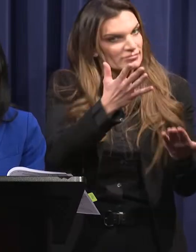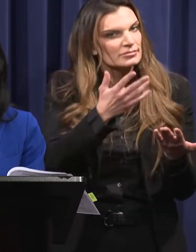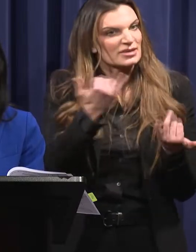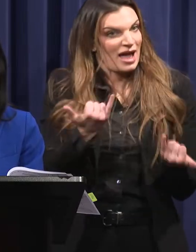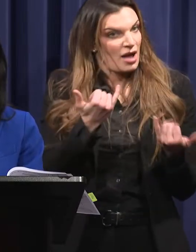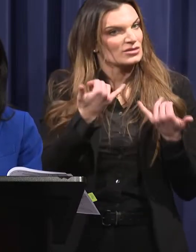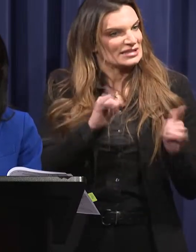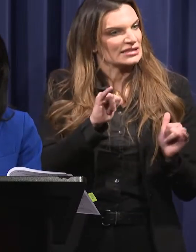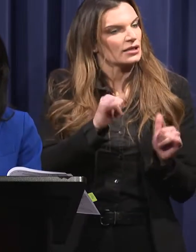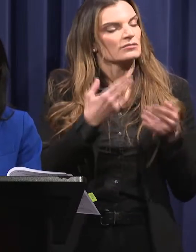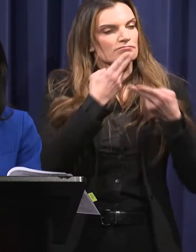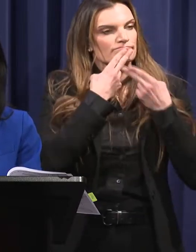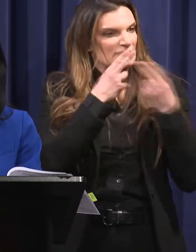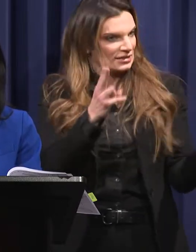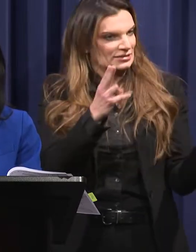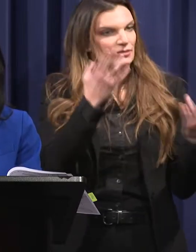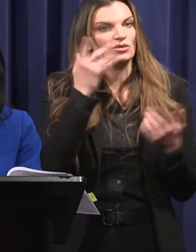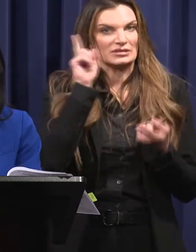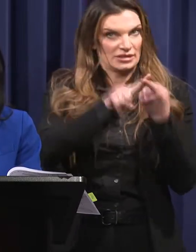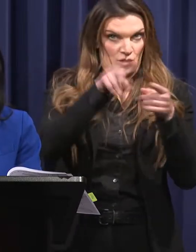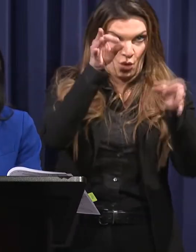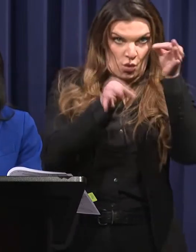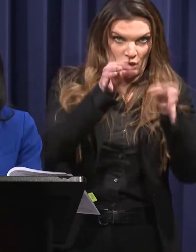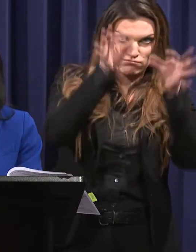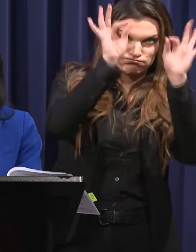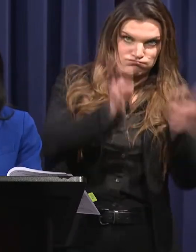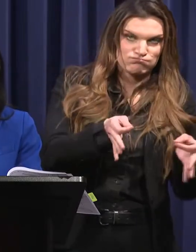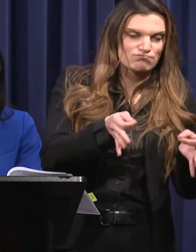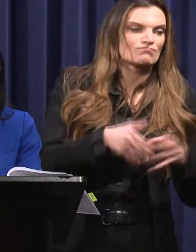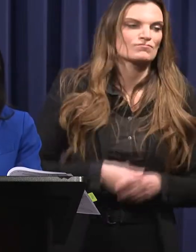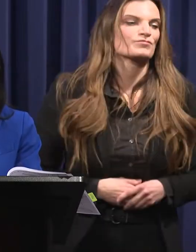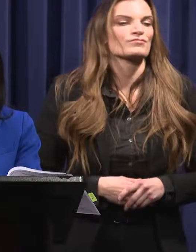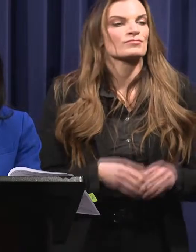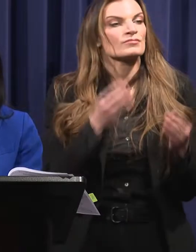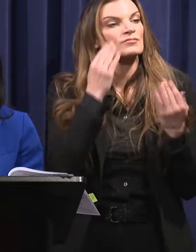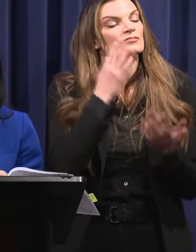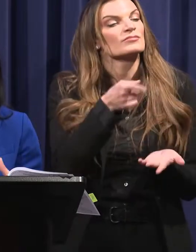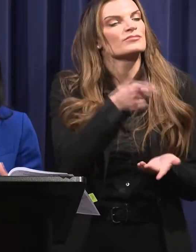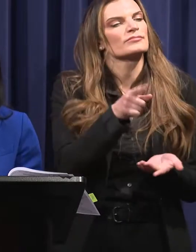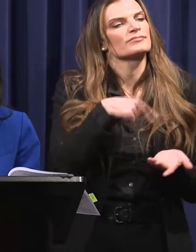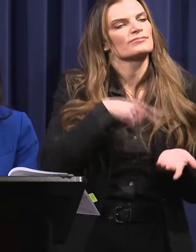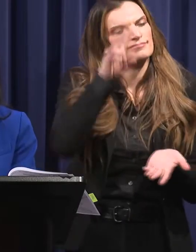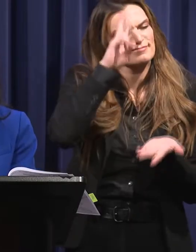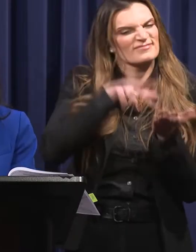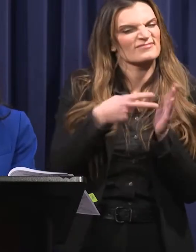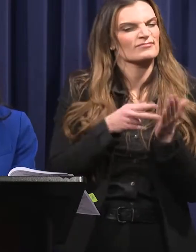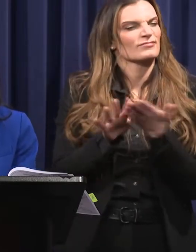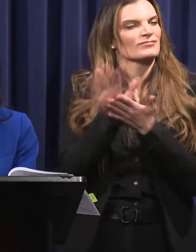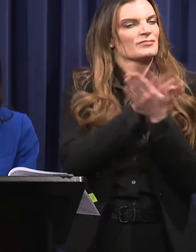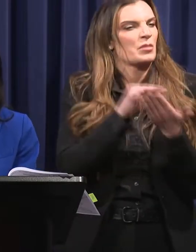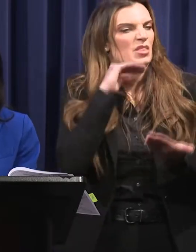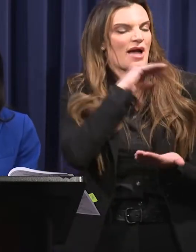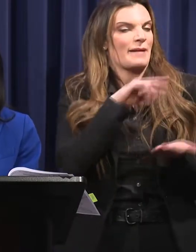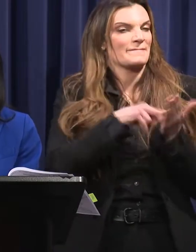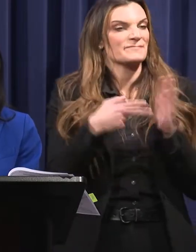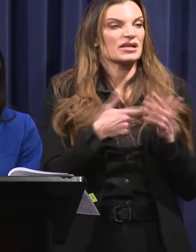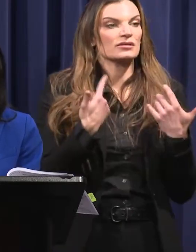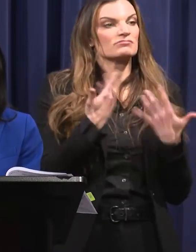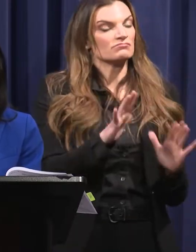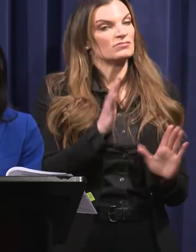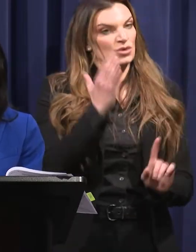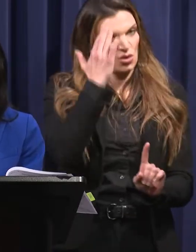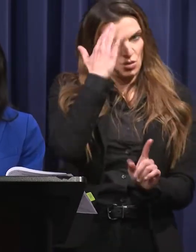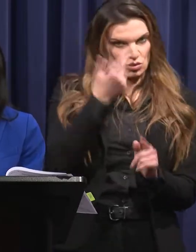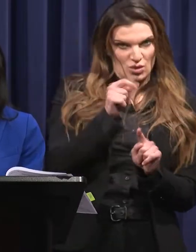guilty in a court of law. First, that the defendants used a pretense. A pretense is defined as knowingly making someone